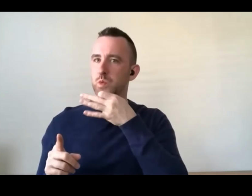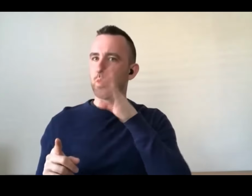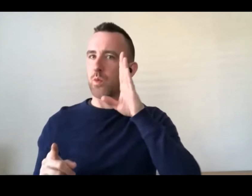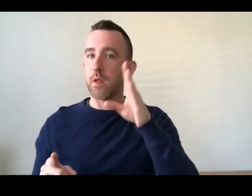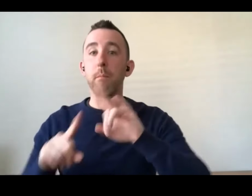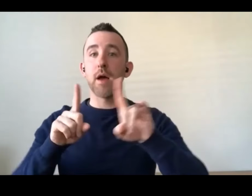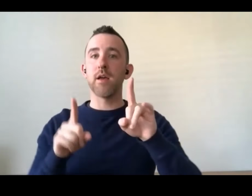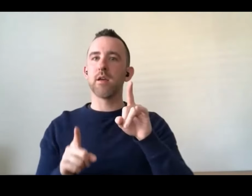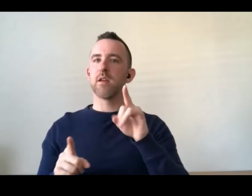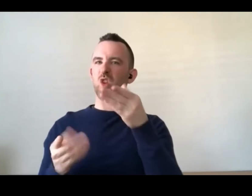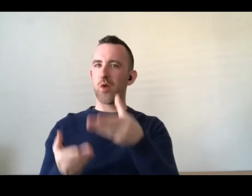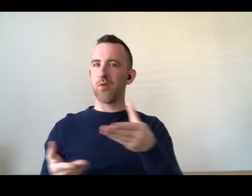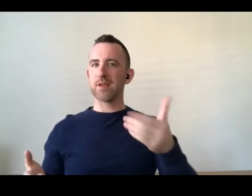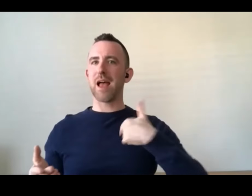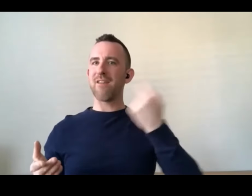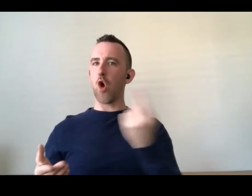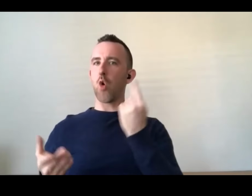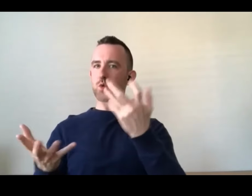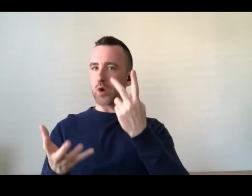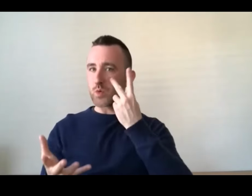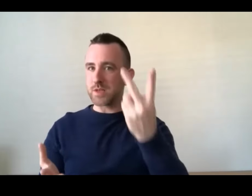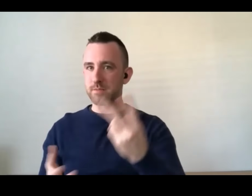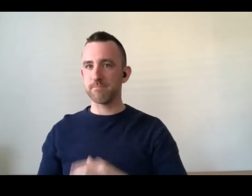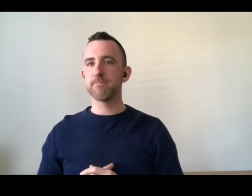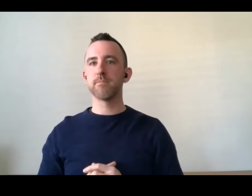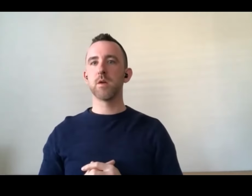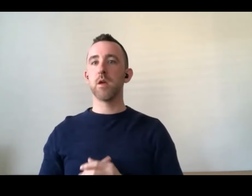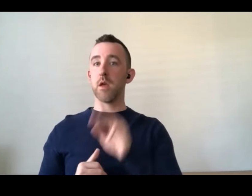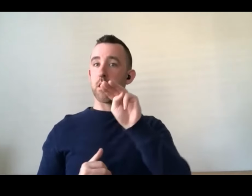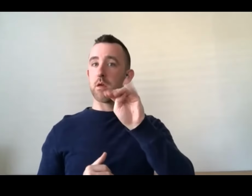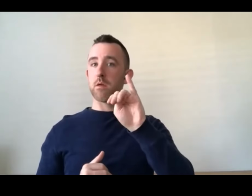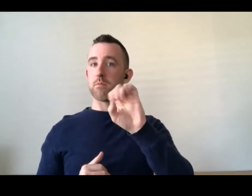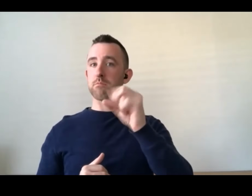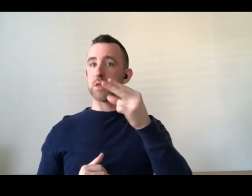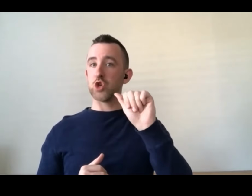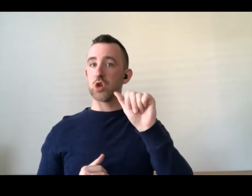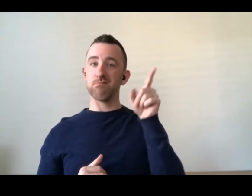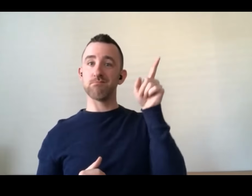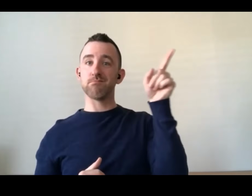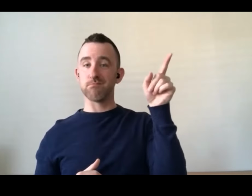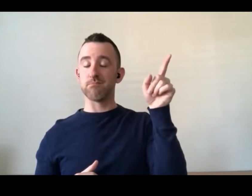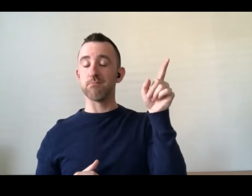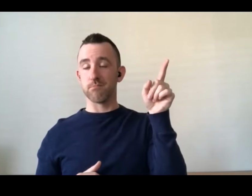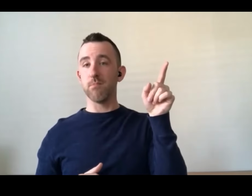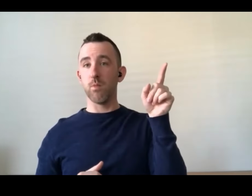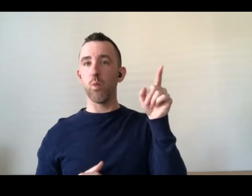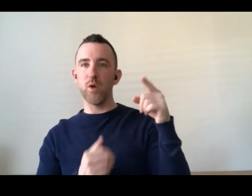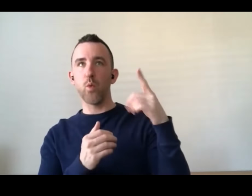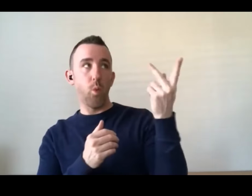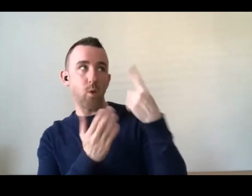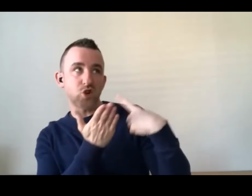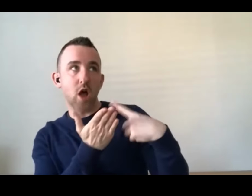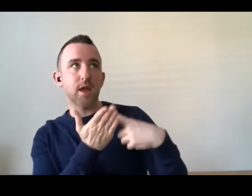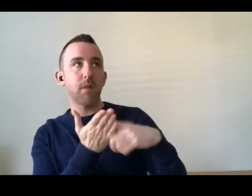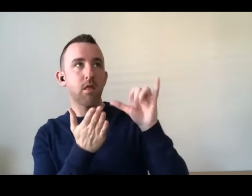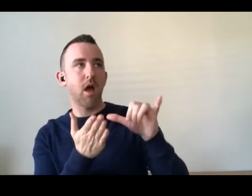but they are things that I've always wanted to see, that Misha, when we were talking about them, was like,